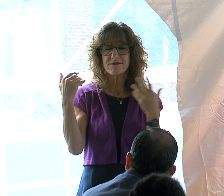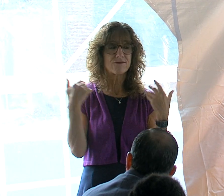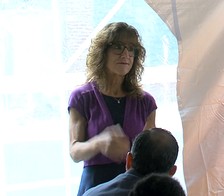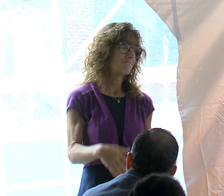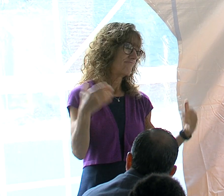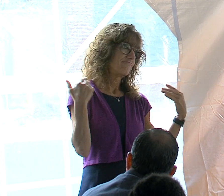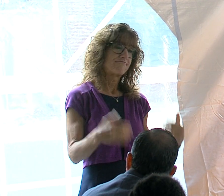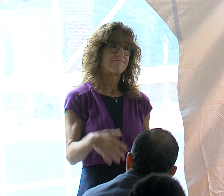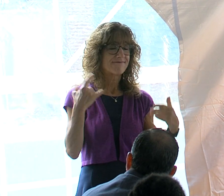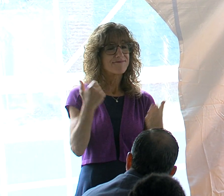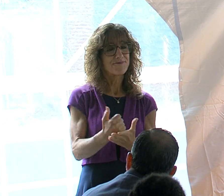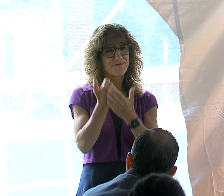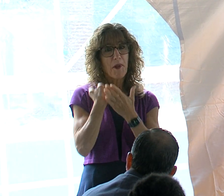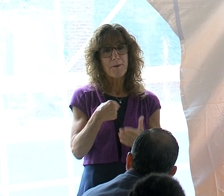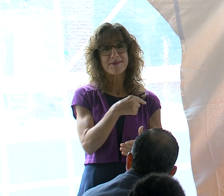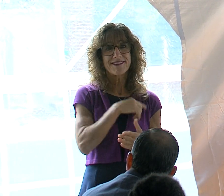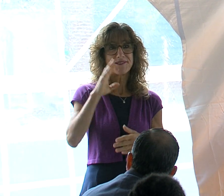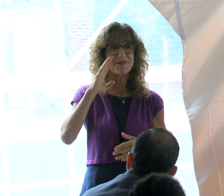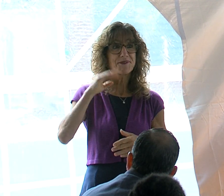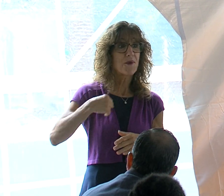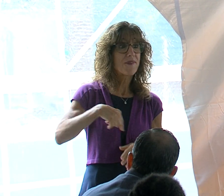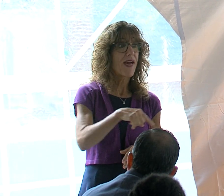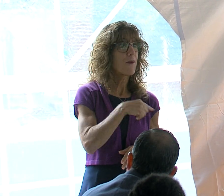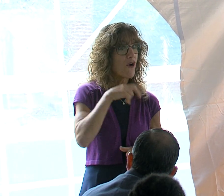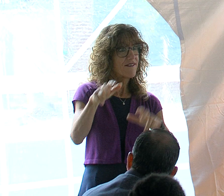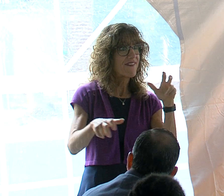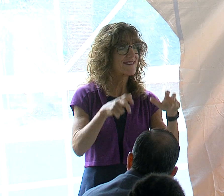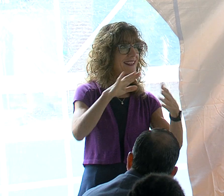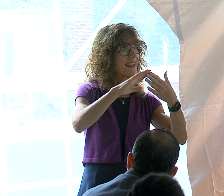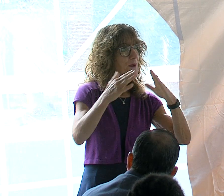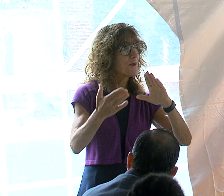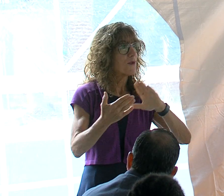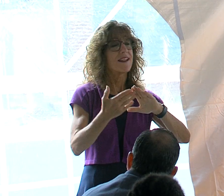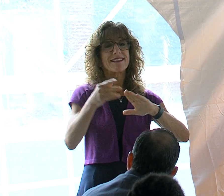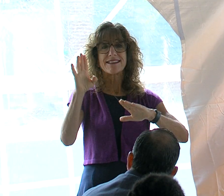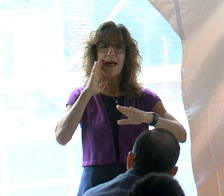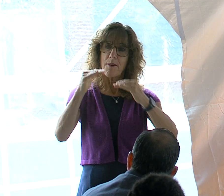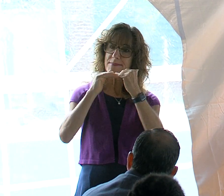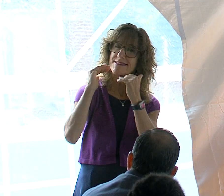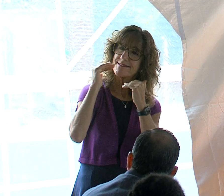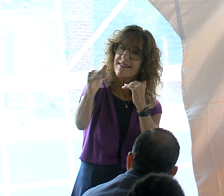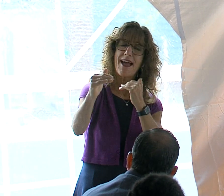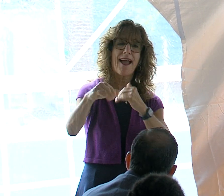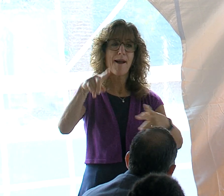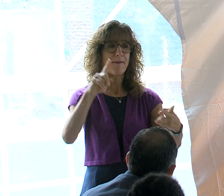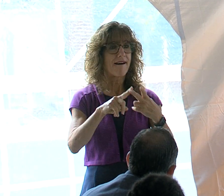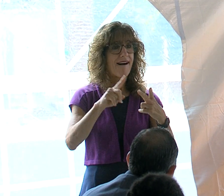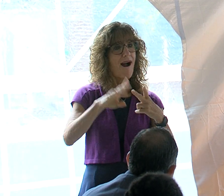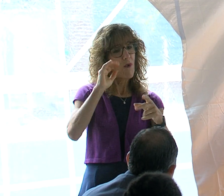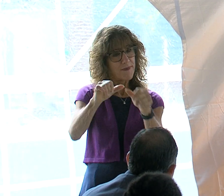really helps us to know that we are investing in communities that are going to be stable, that are